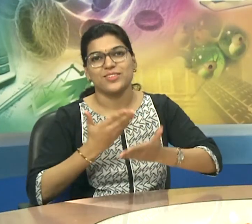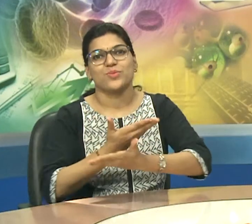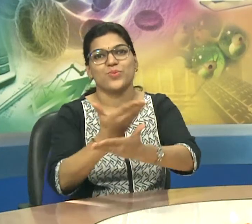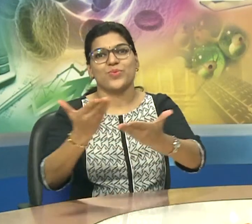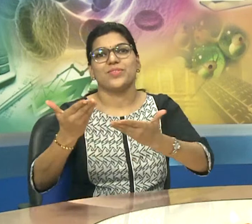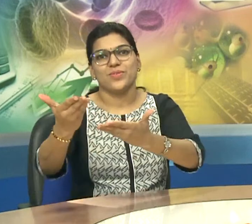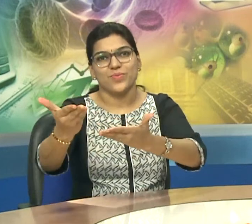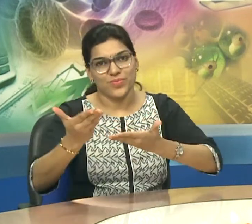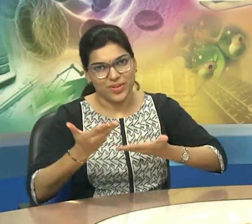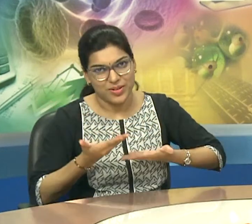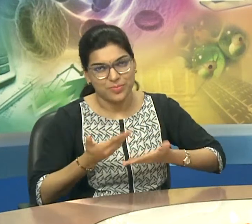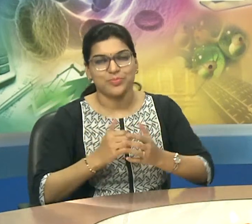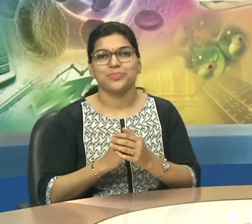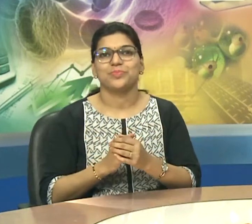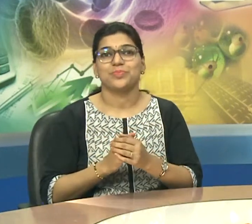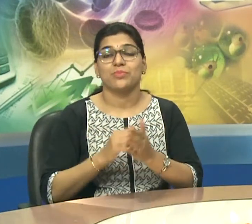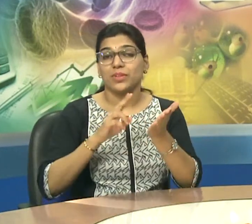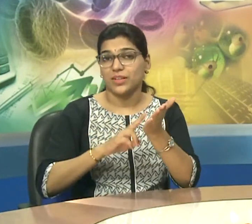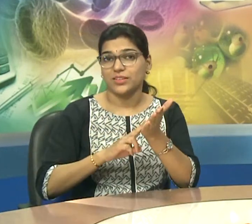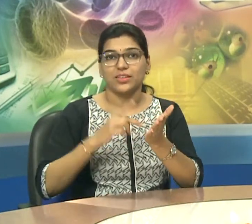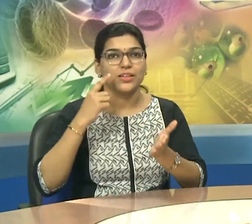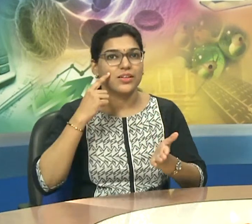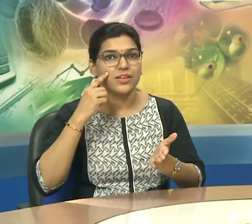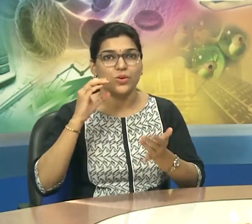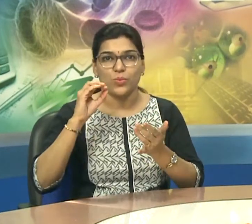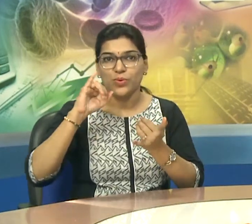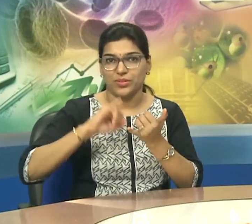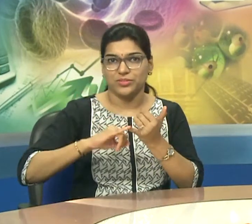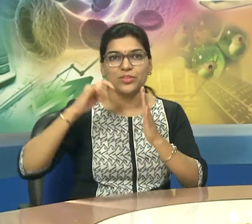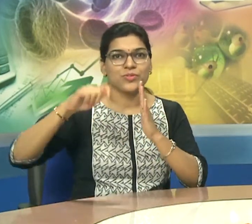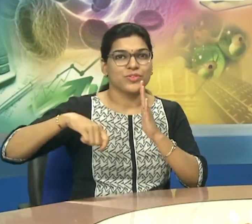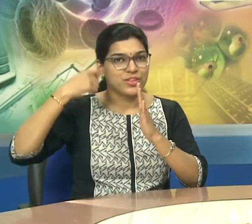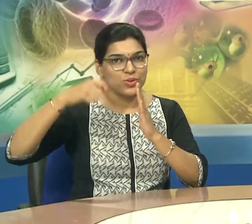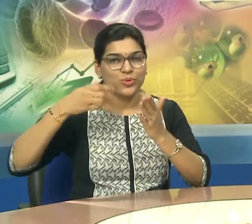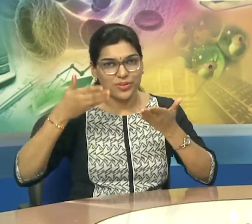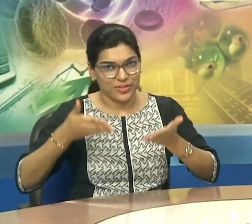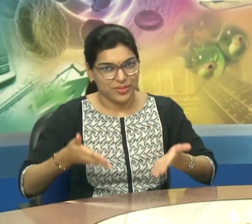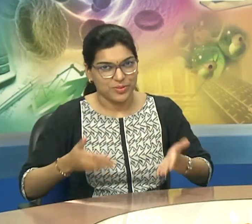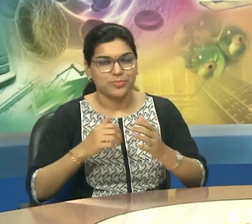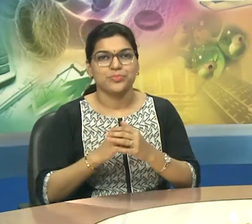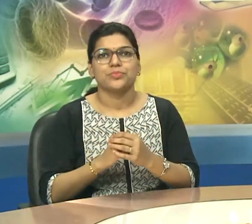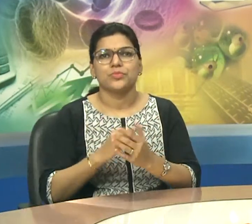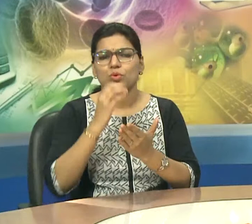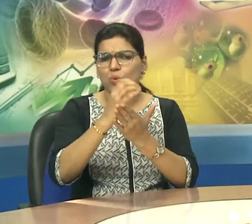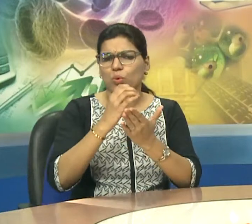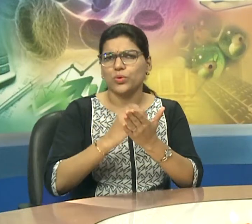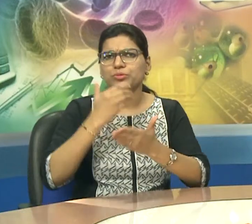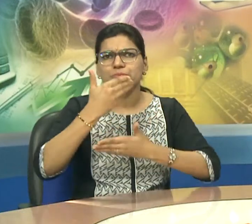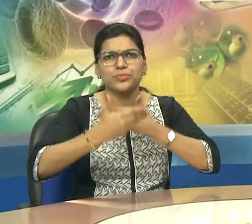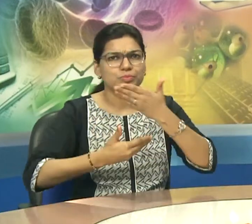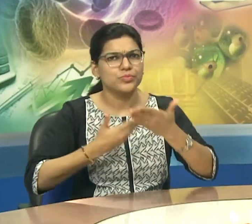Namaskar, welcome you all, and iOS welcomes you in this educational